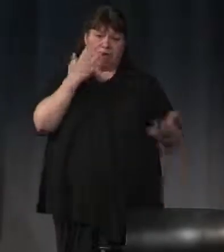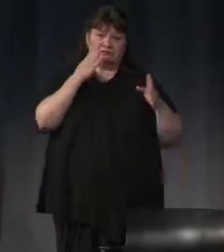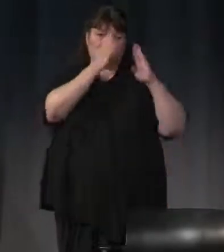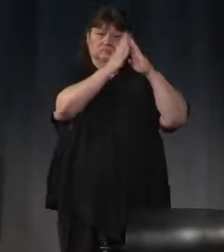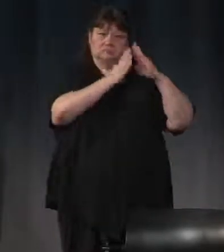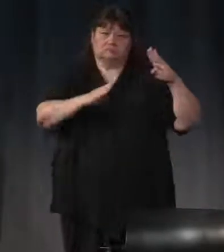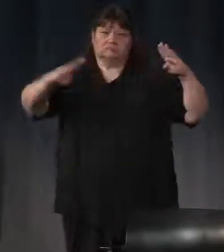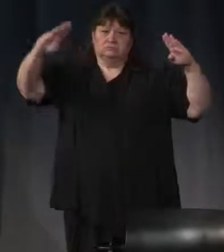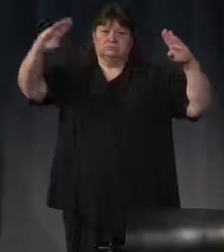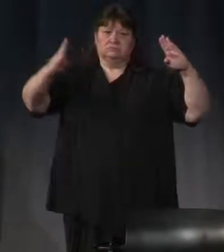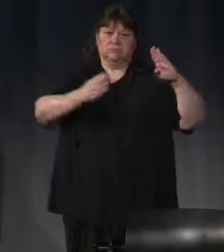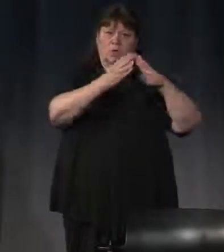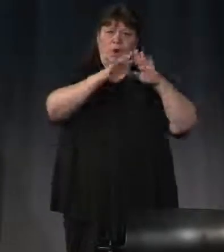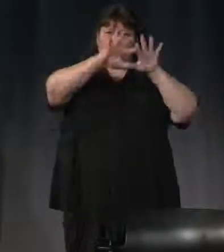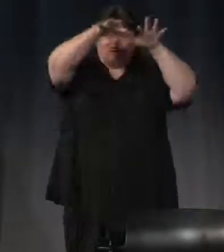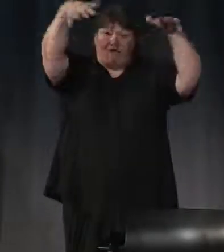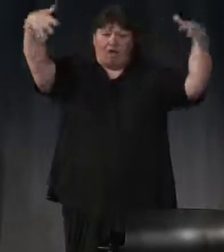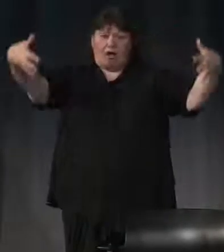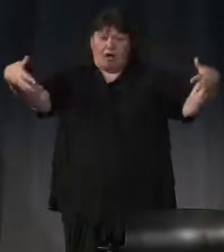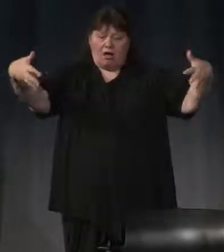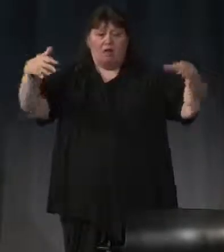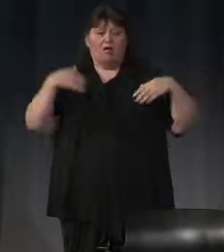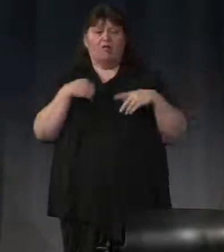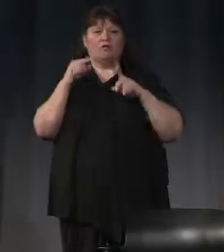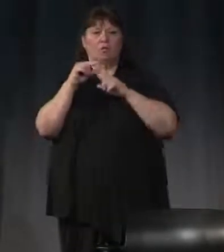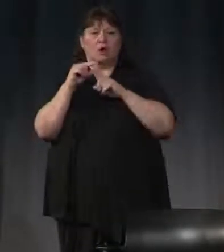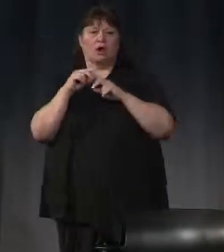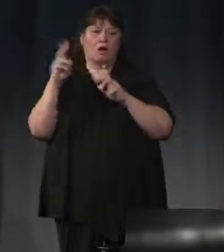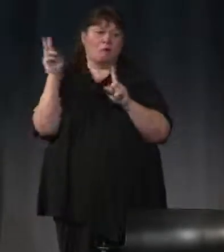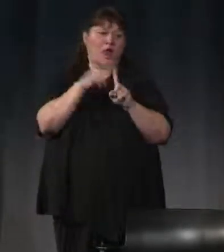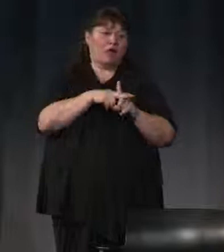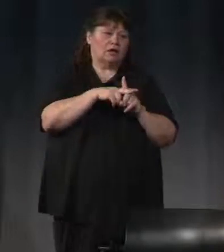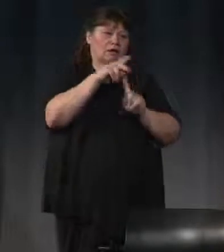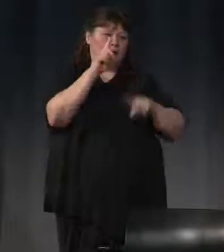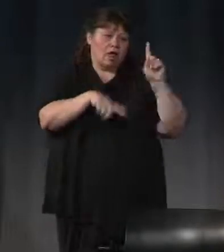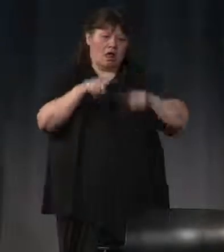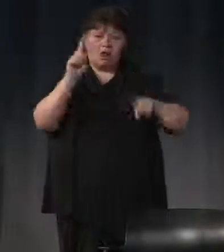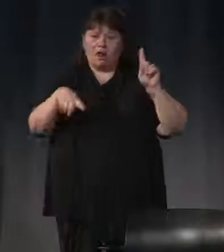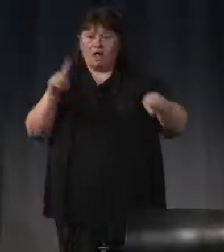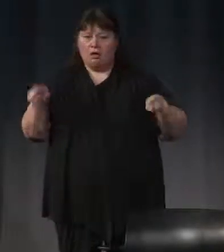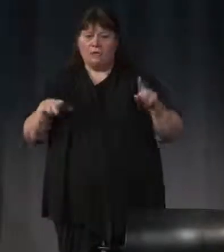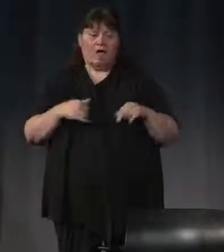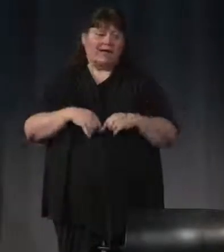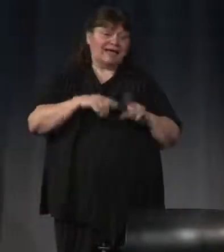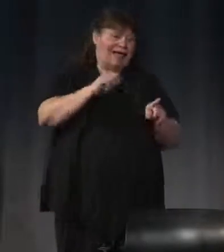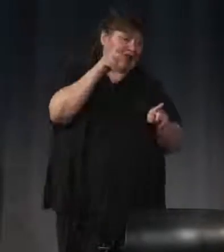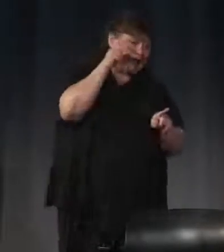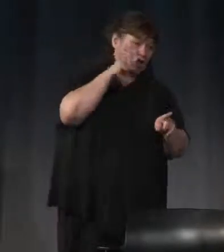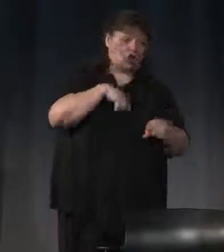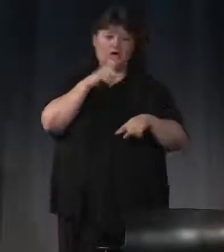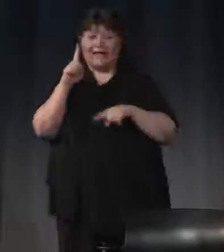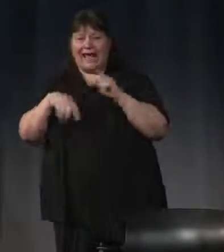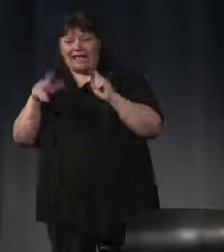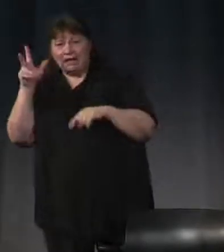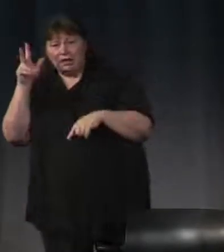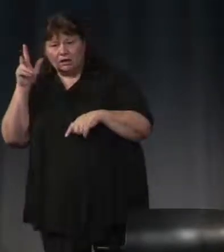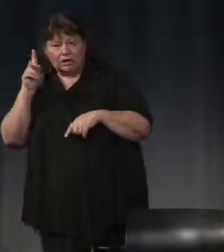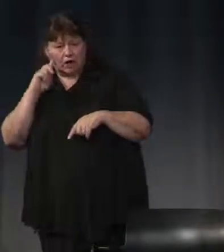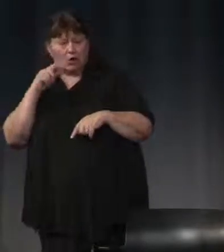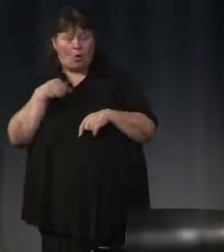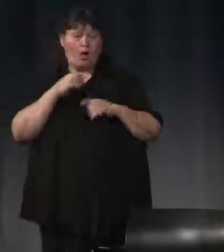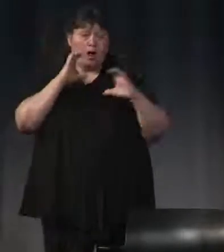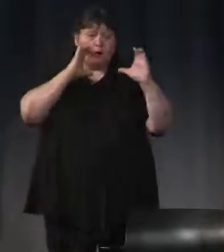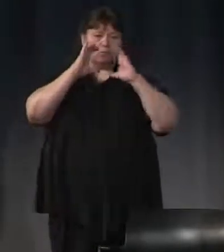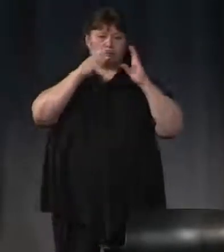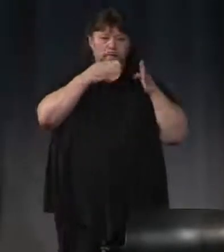or an umbrella. It's always been a word loosely applied to lots of different modes of either hearing or not hearing, or lots of different modes of